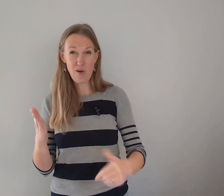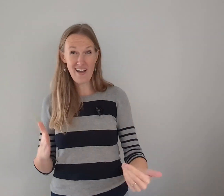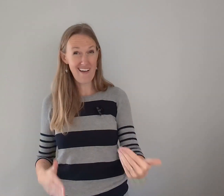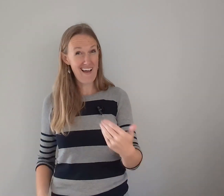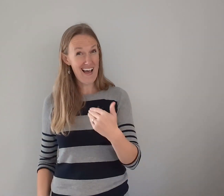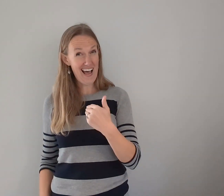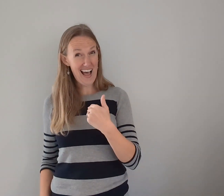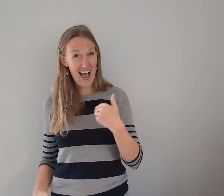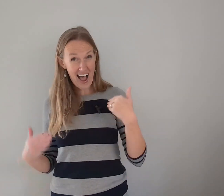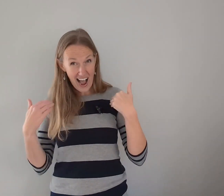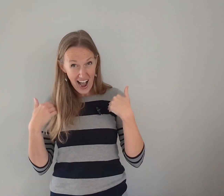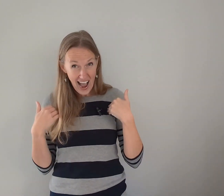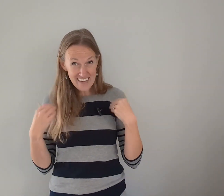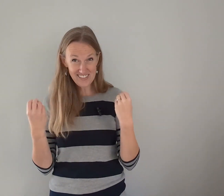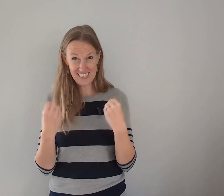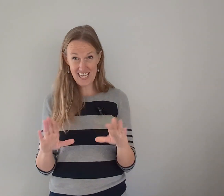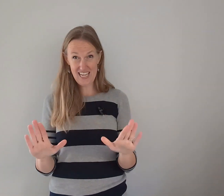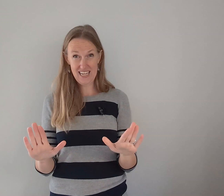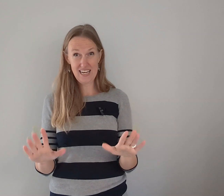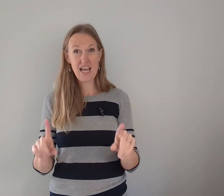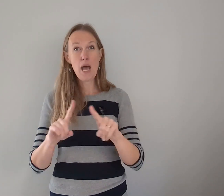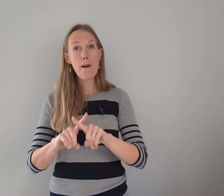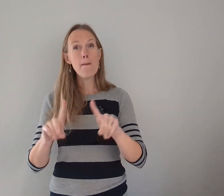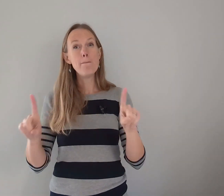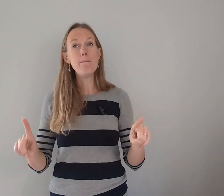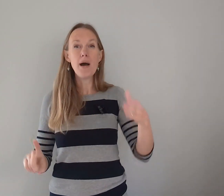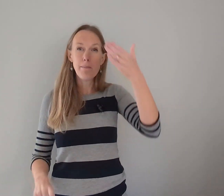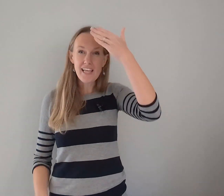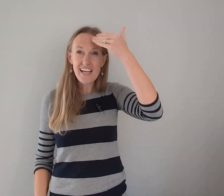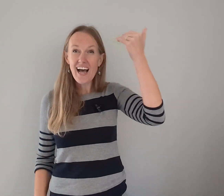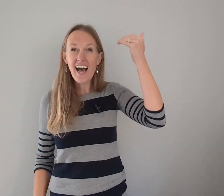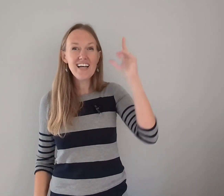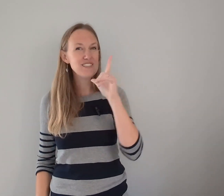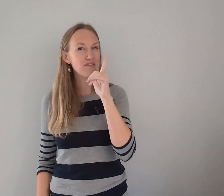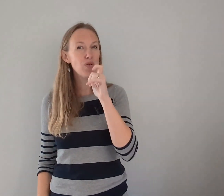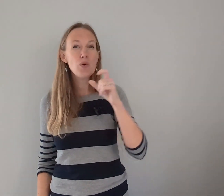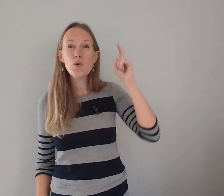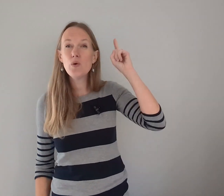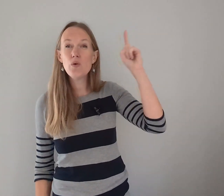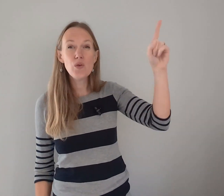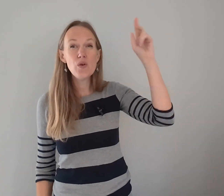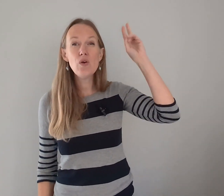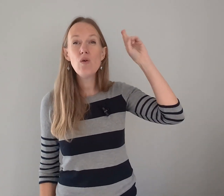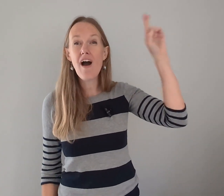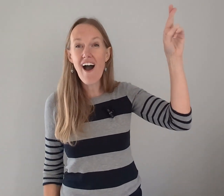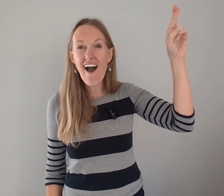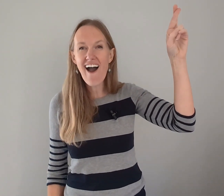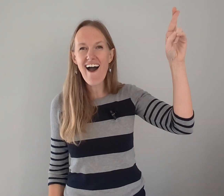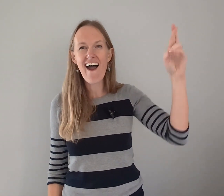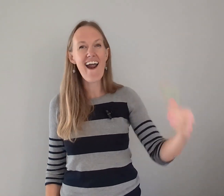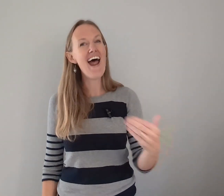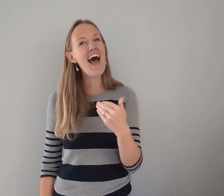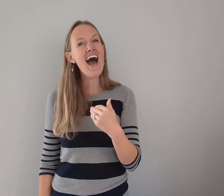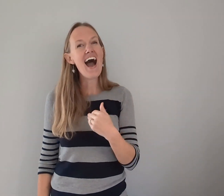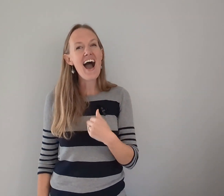what I've done, but because of who you are.